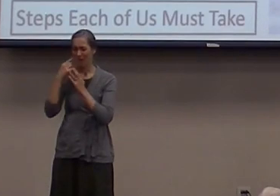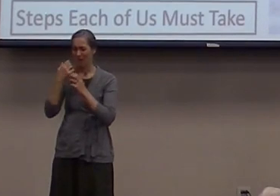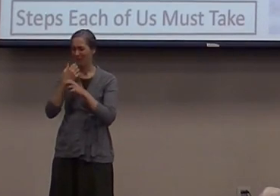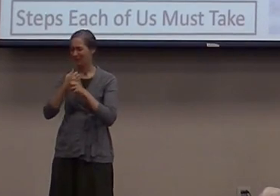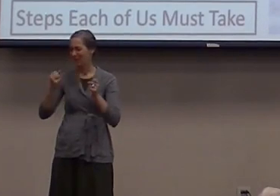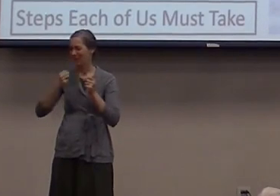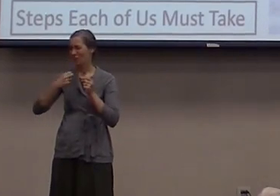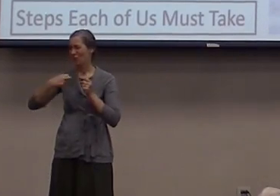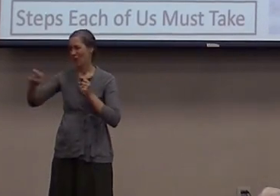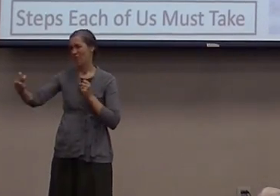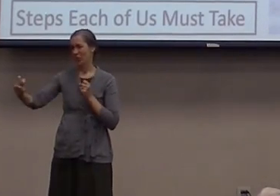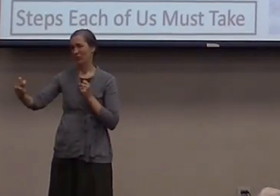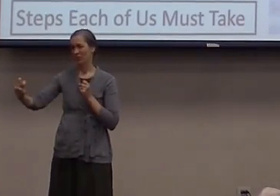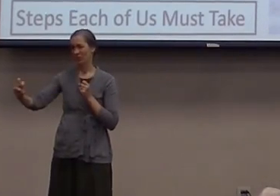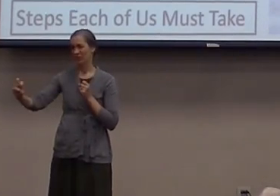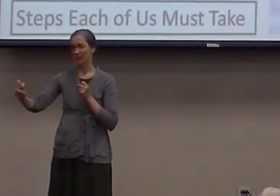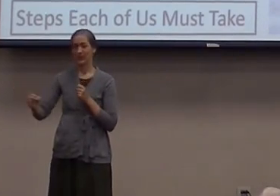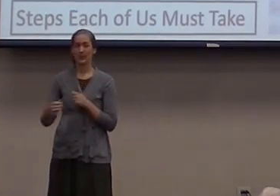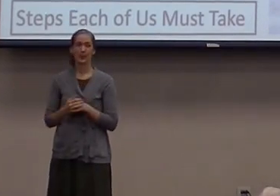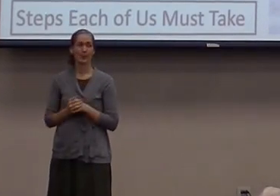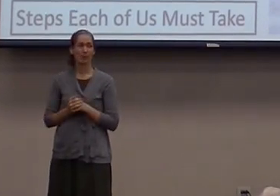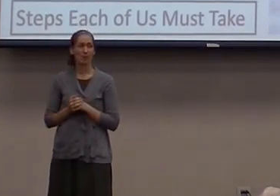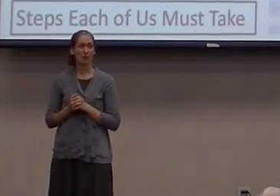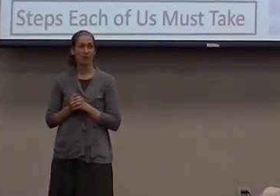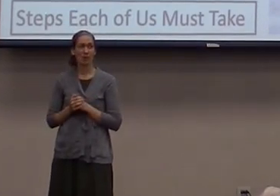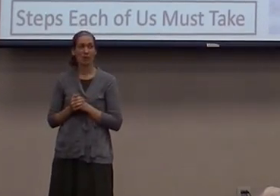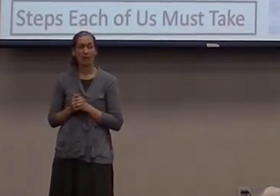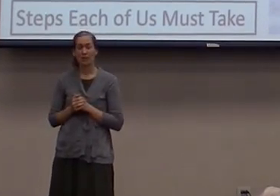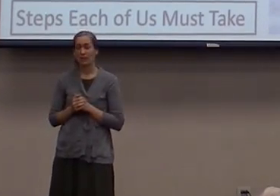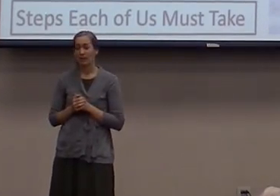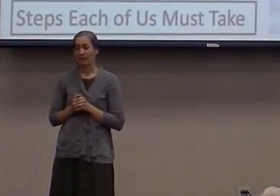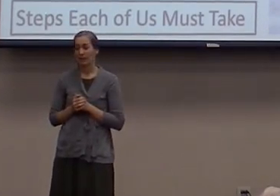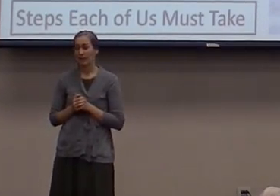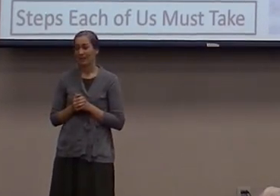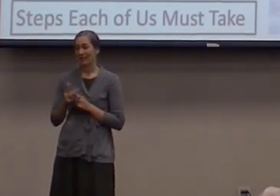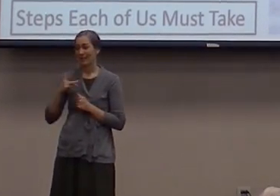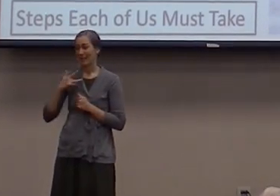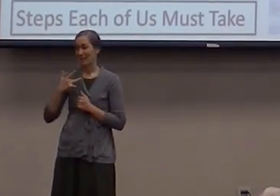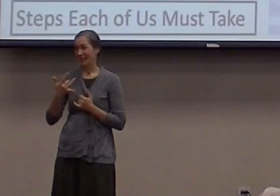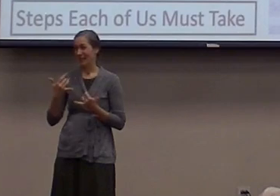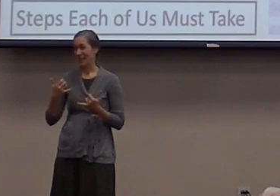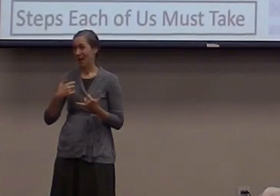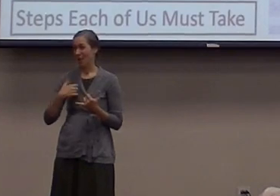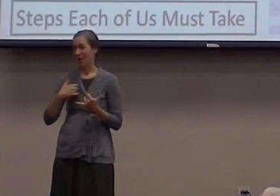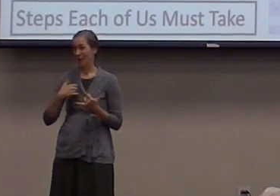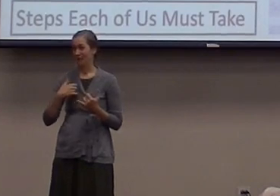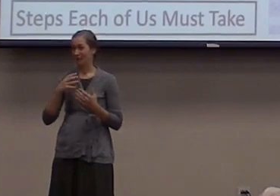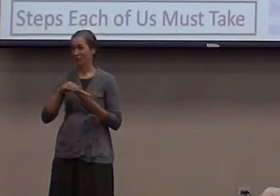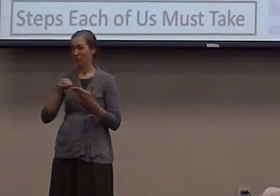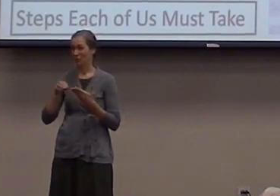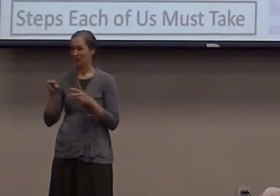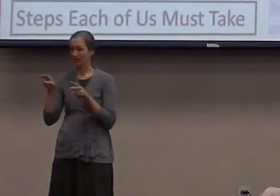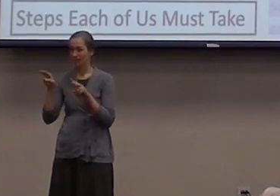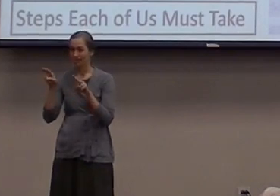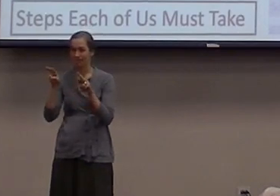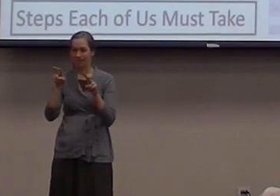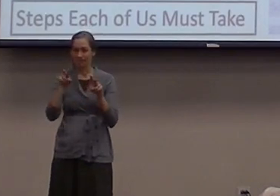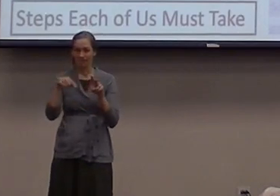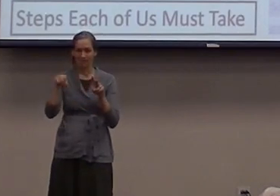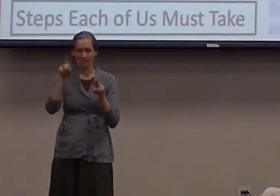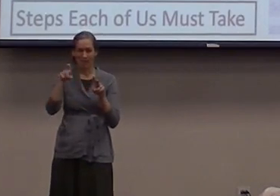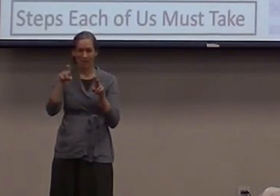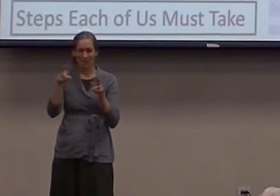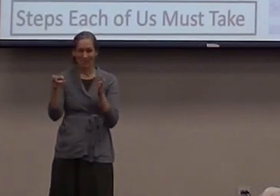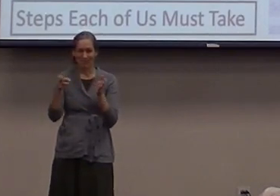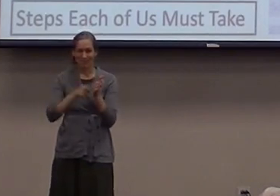them. This is normally where I look at the students and say, you really got to sign up. This is workshop week. I can't